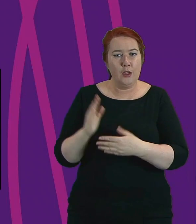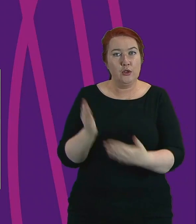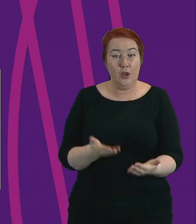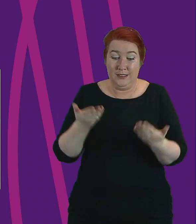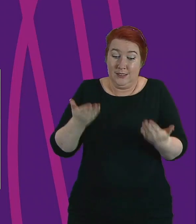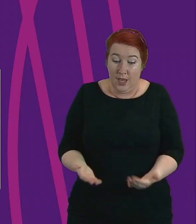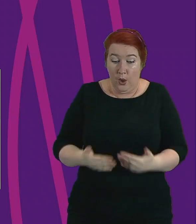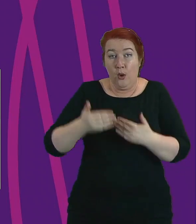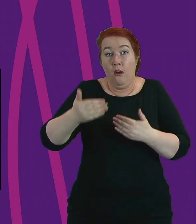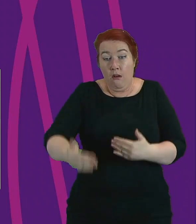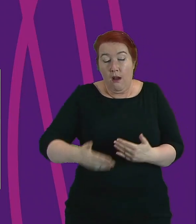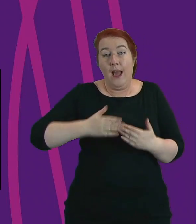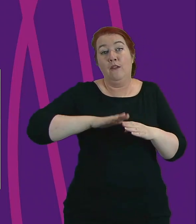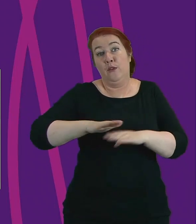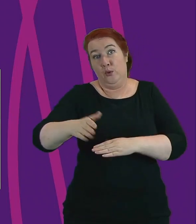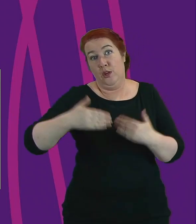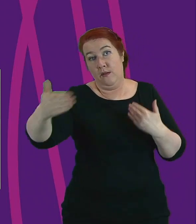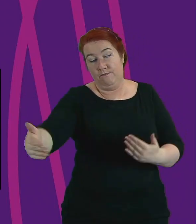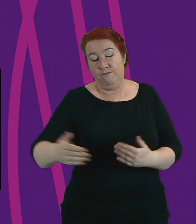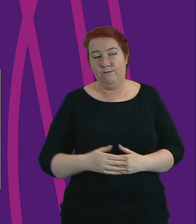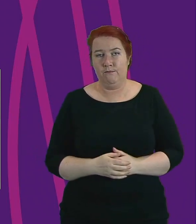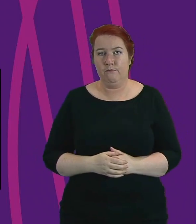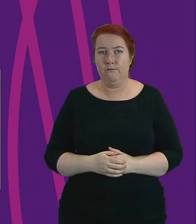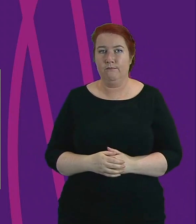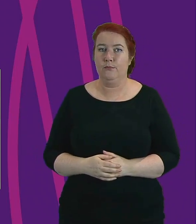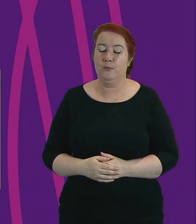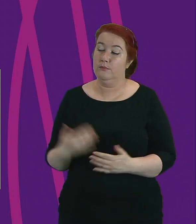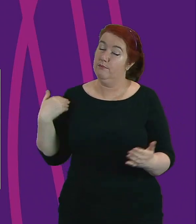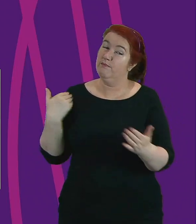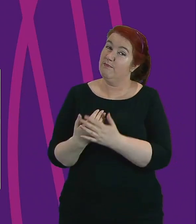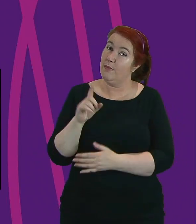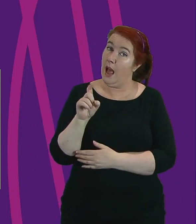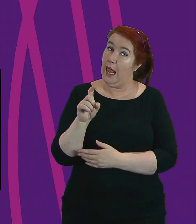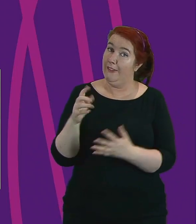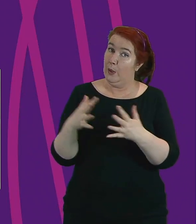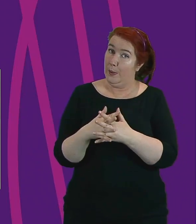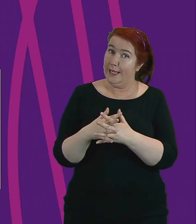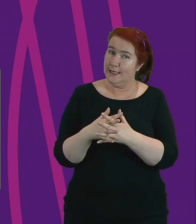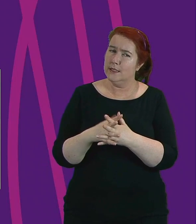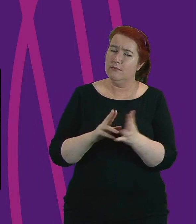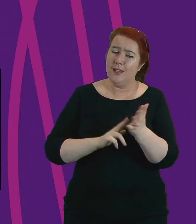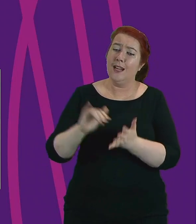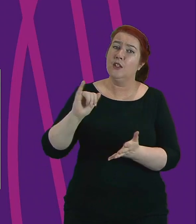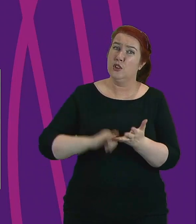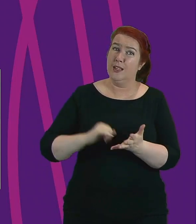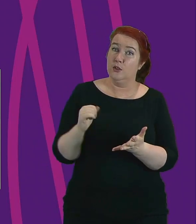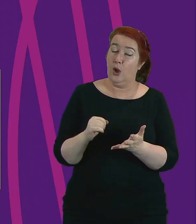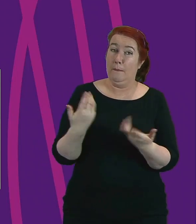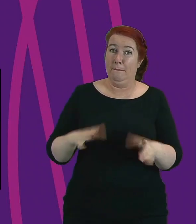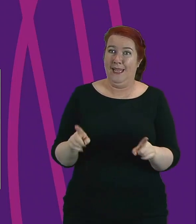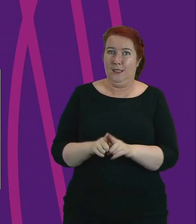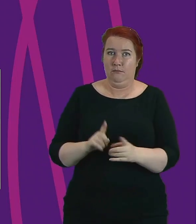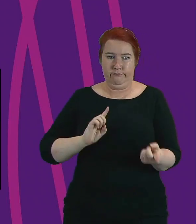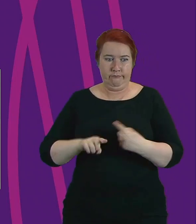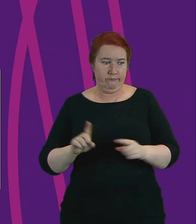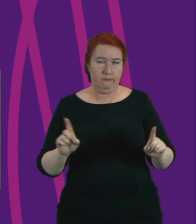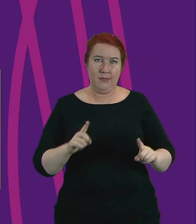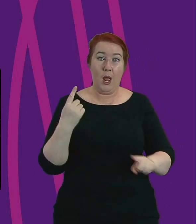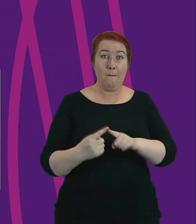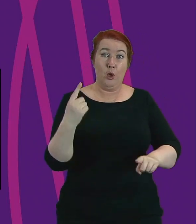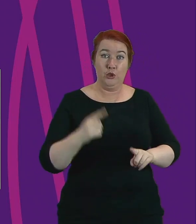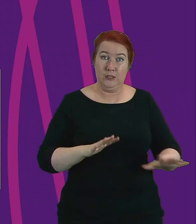term. For the past 11 weeks, the NHS in Scotland has been on an emergency footing, and we've seen what life